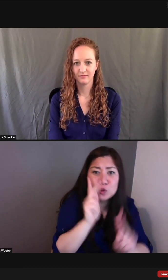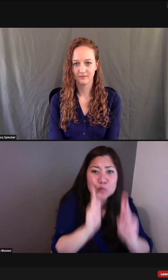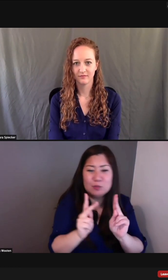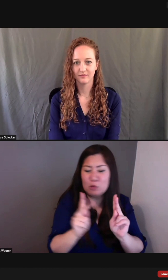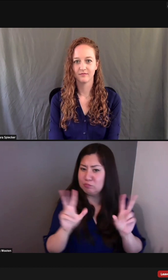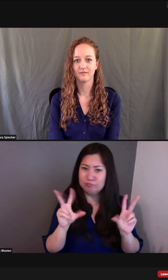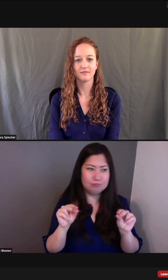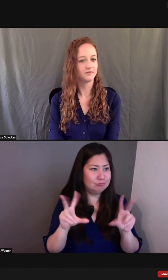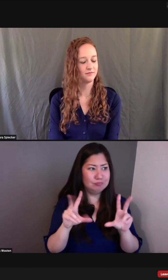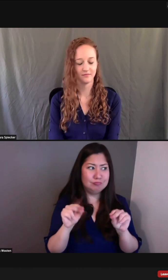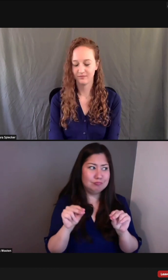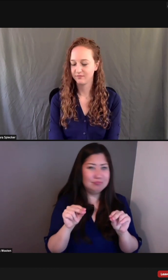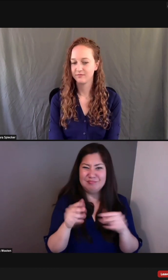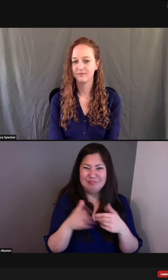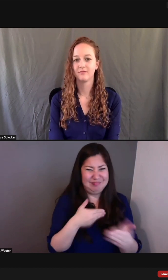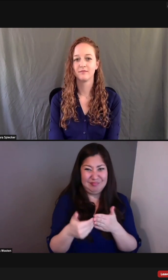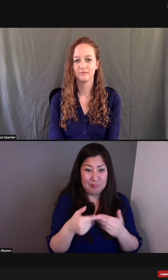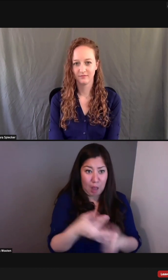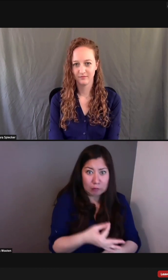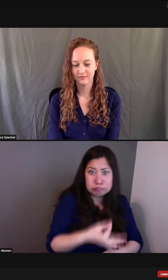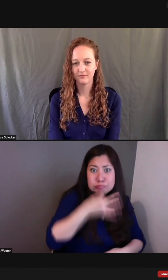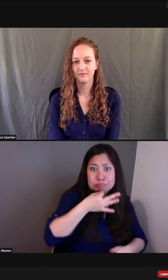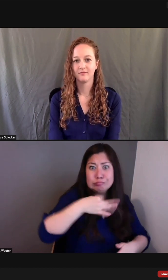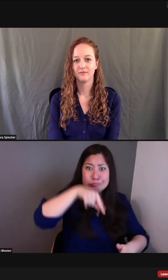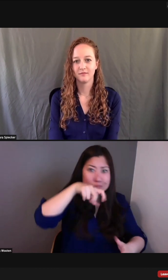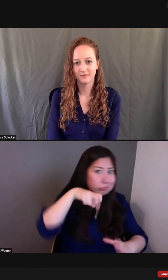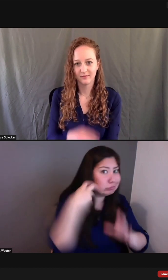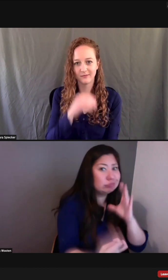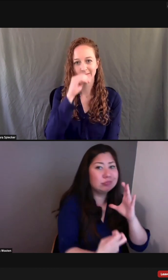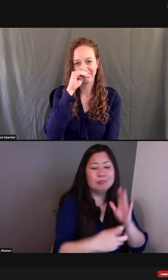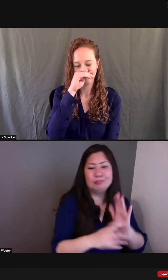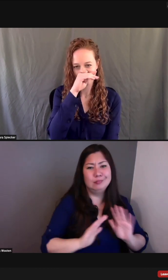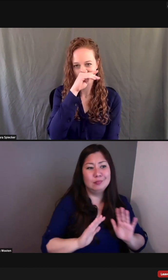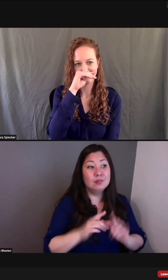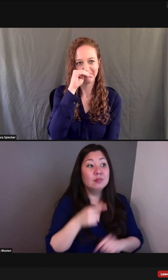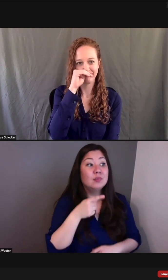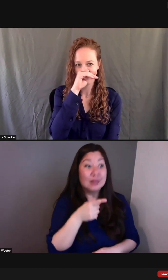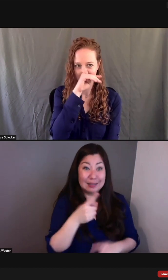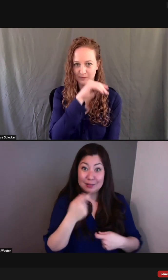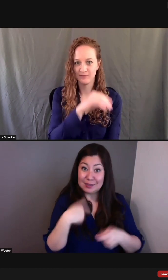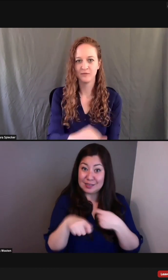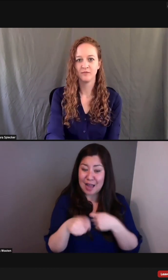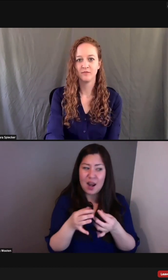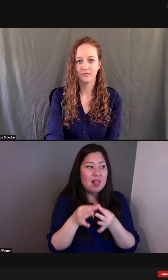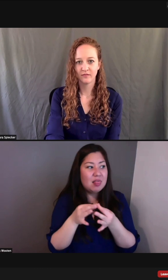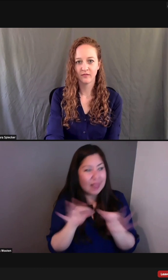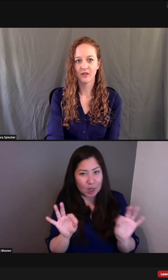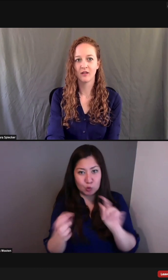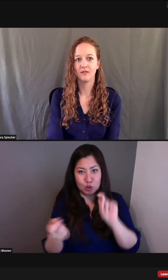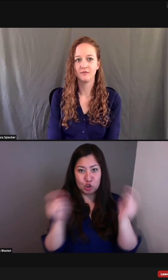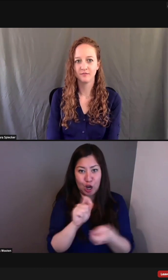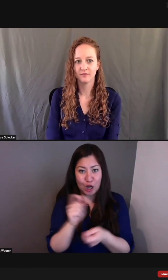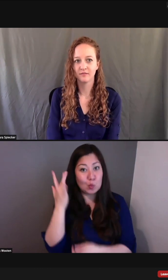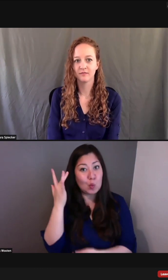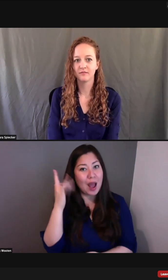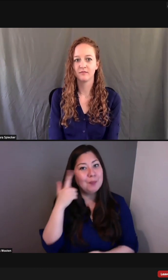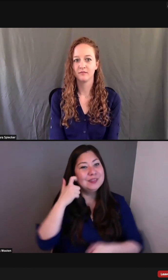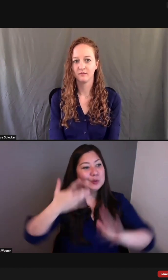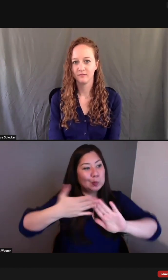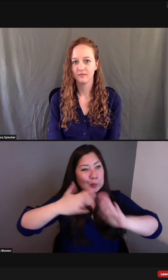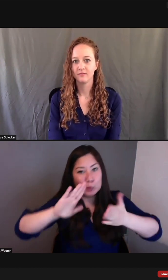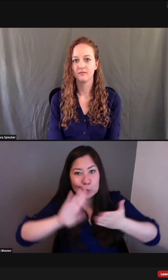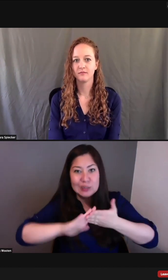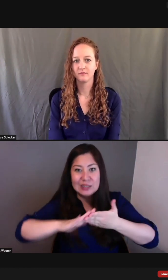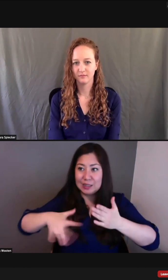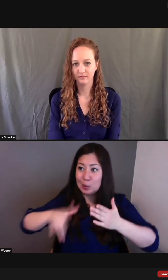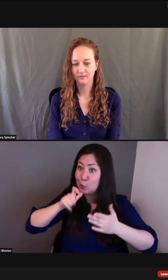be the sign for this concept. We are just putting it out there to see what you all think, if you agree or disagree with what we've